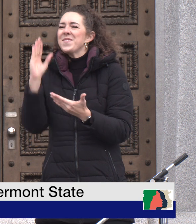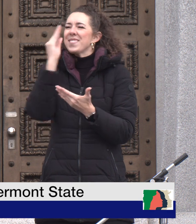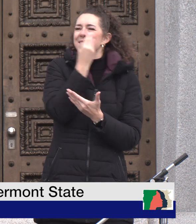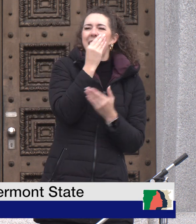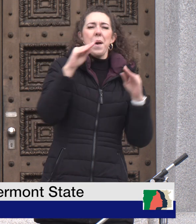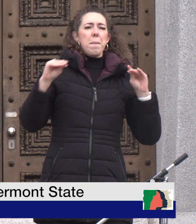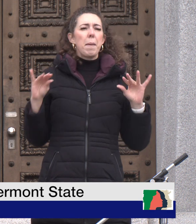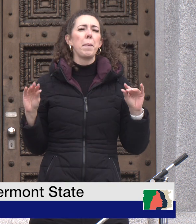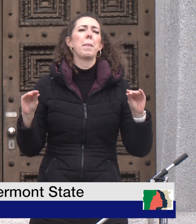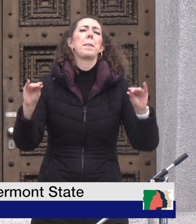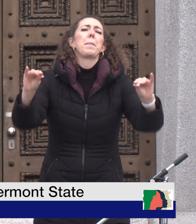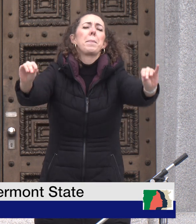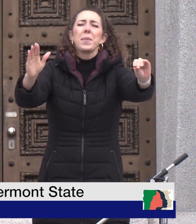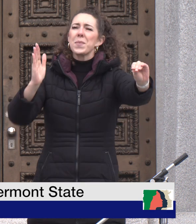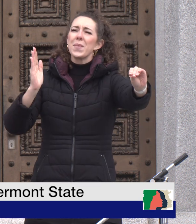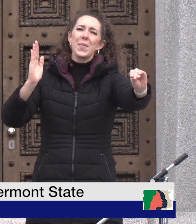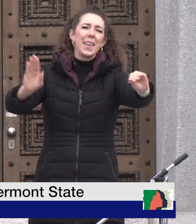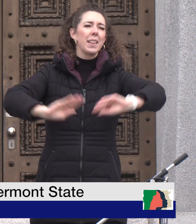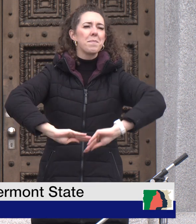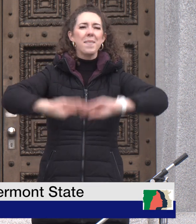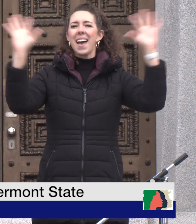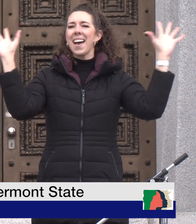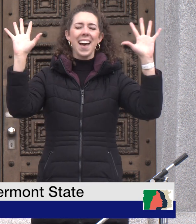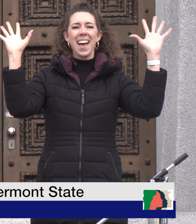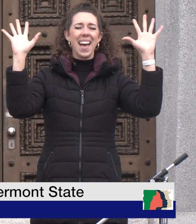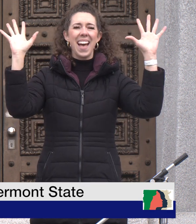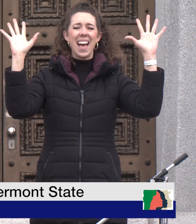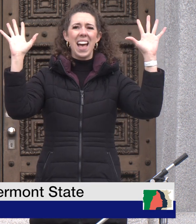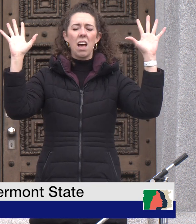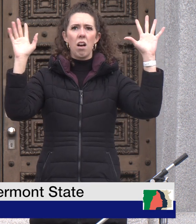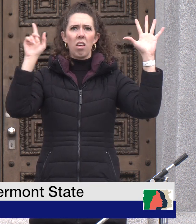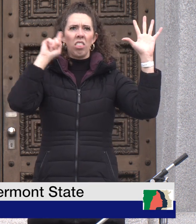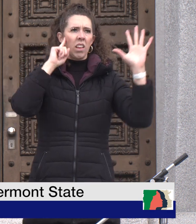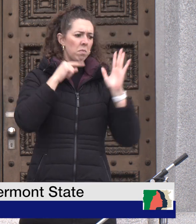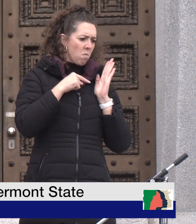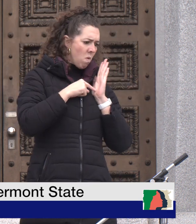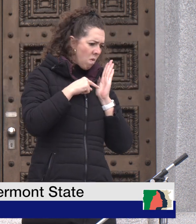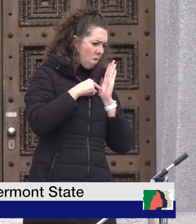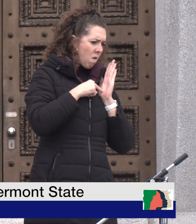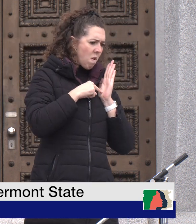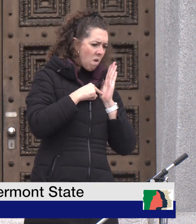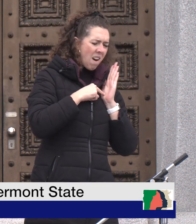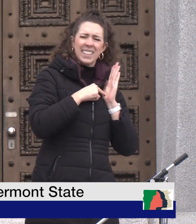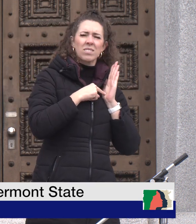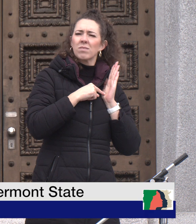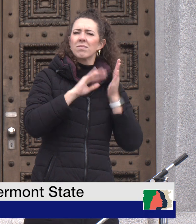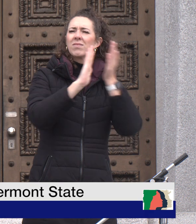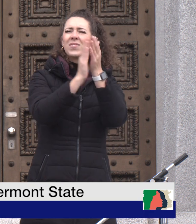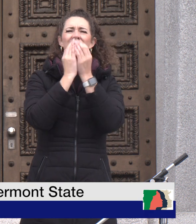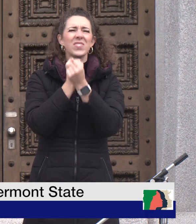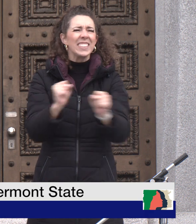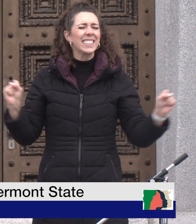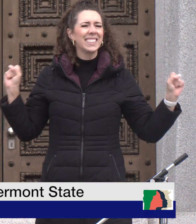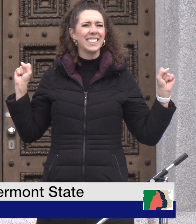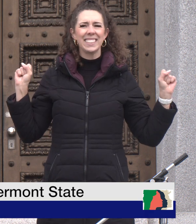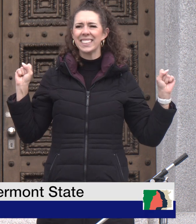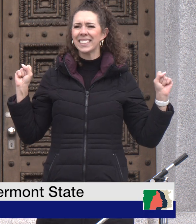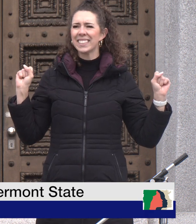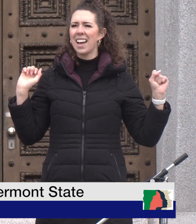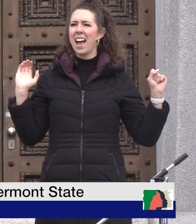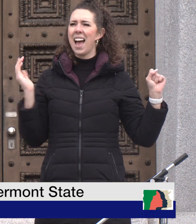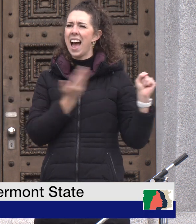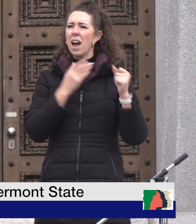out. Let's stop paying for it. Let's get it for free. Let's plan our victory gardens